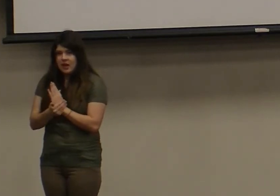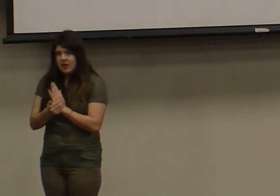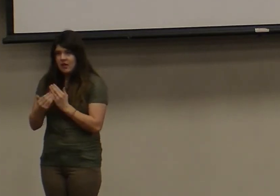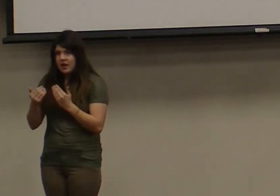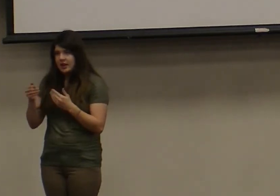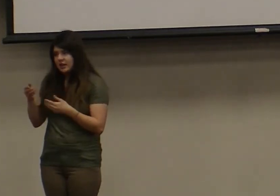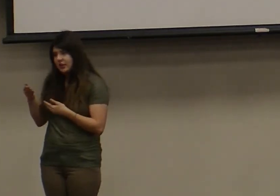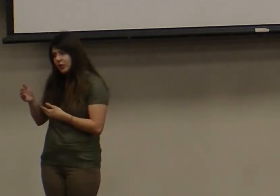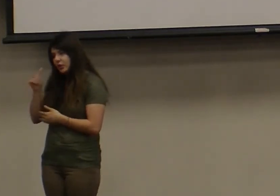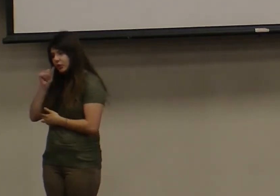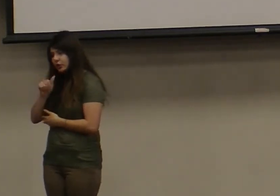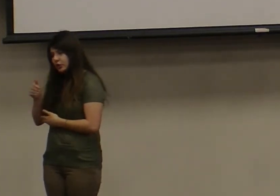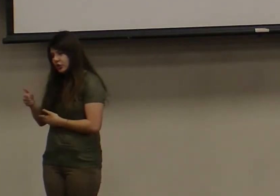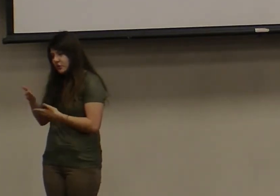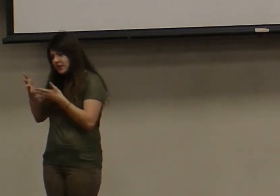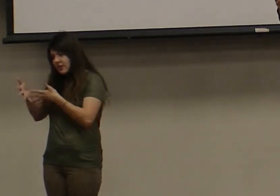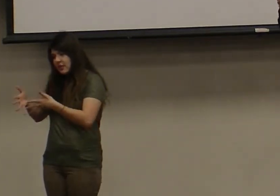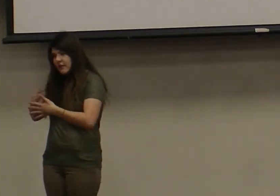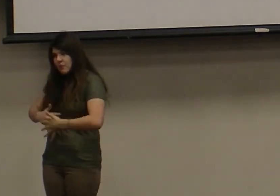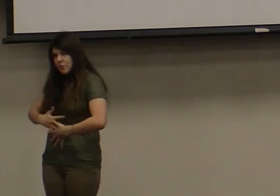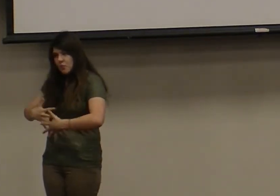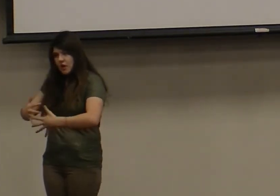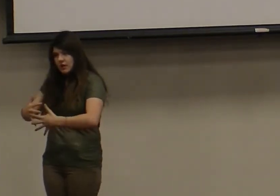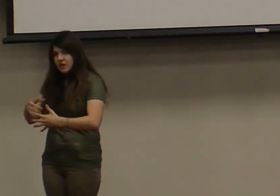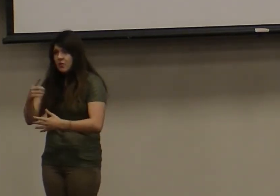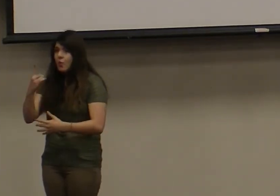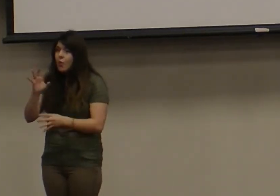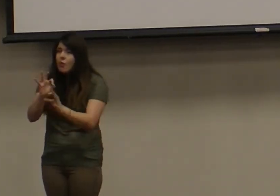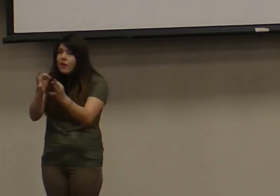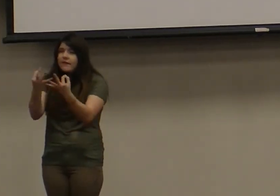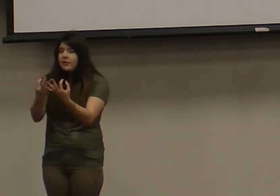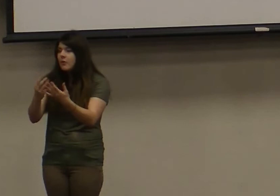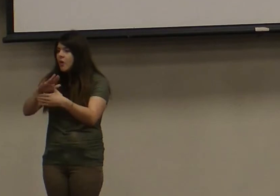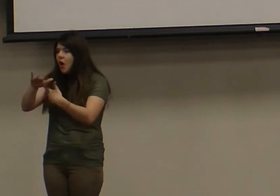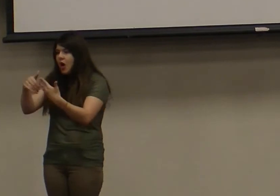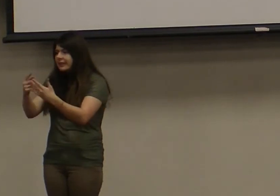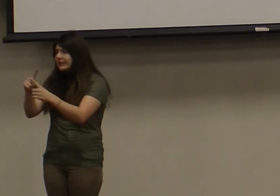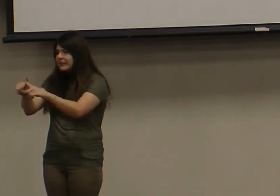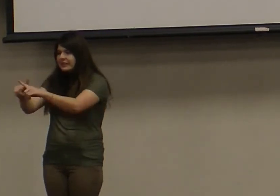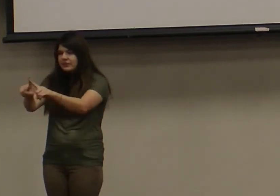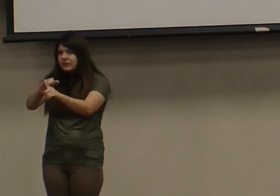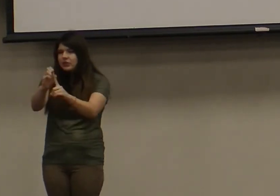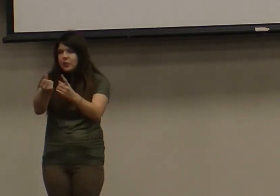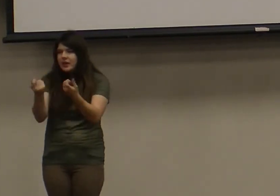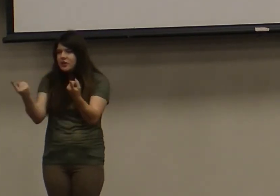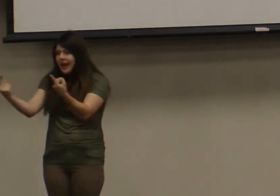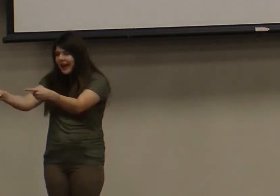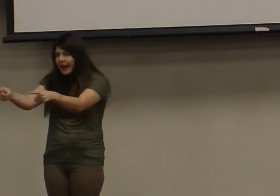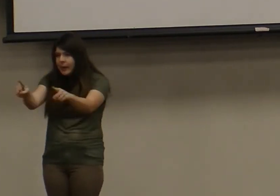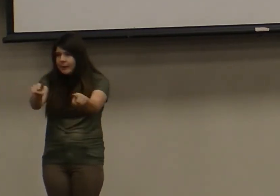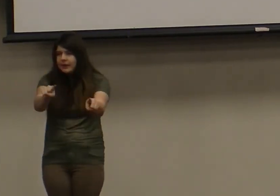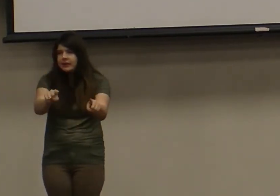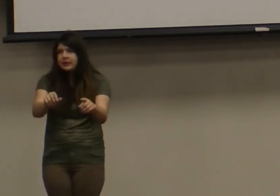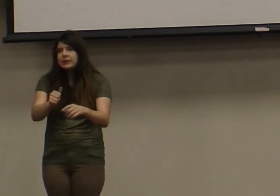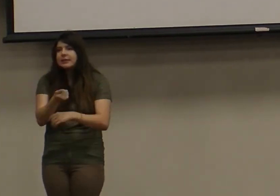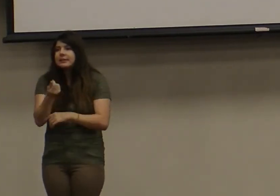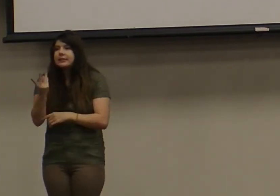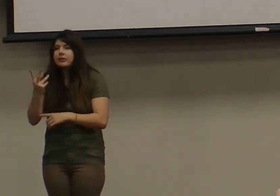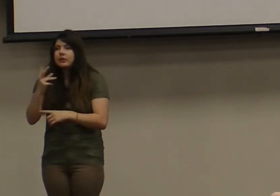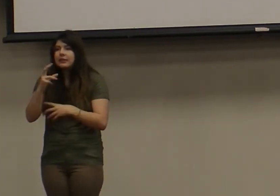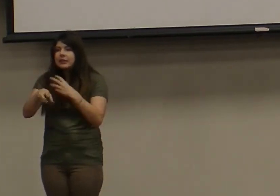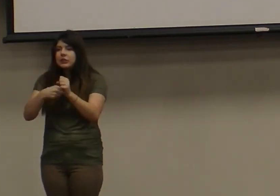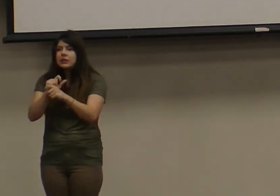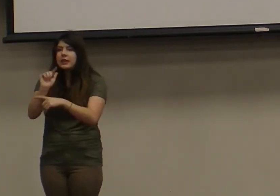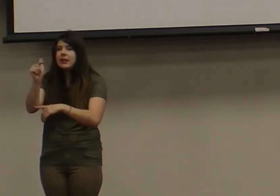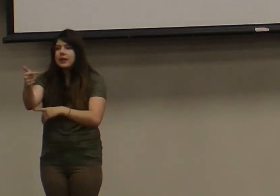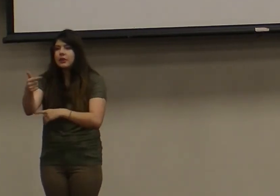And throughout all these things, this is one family with all of this going on. It was several years later that she looked at me, Janice looked